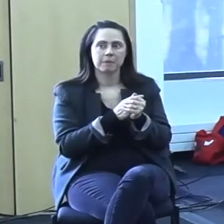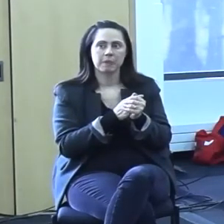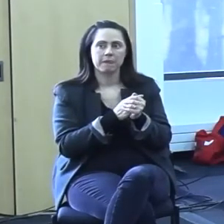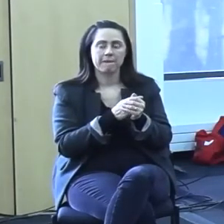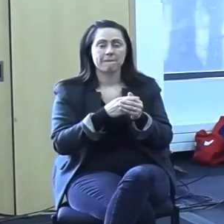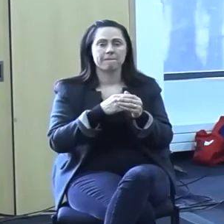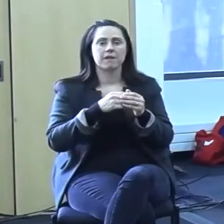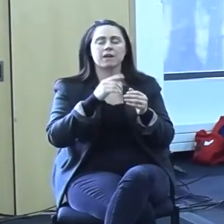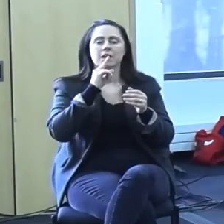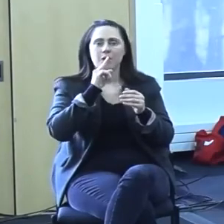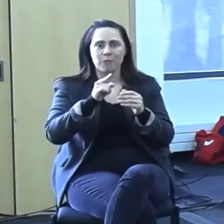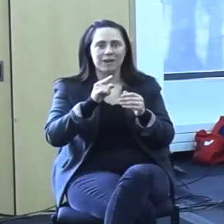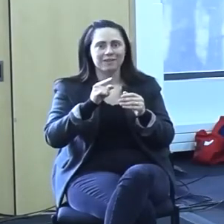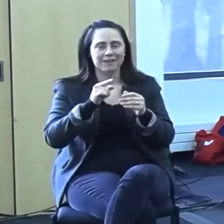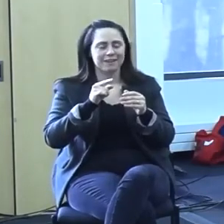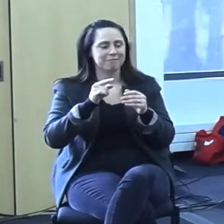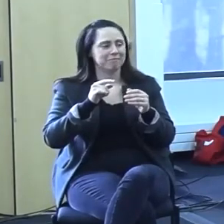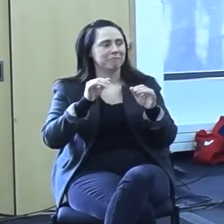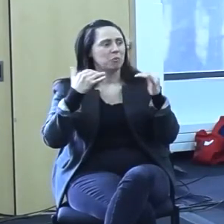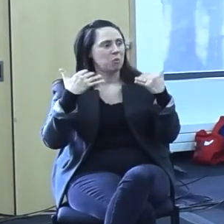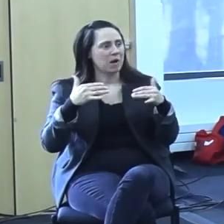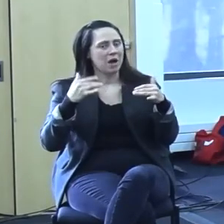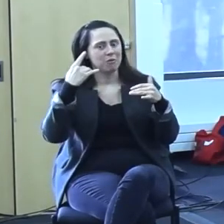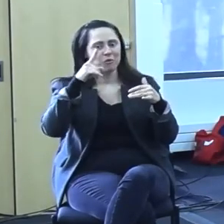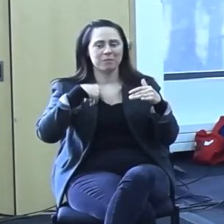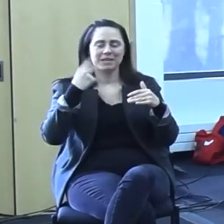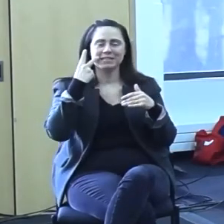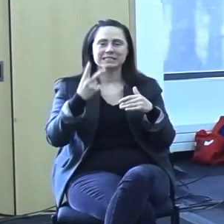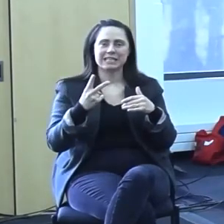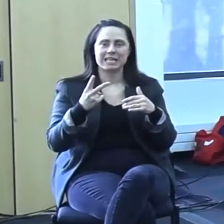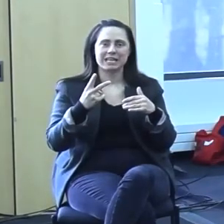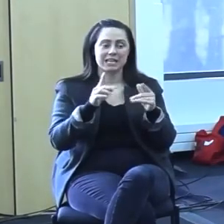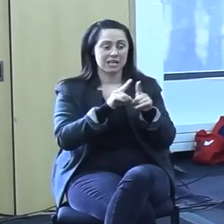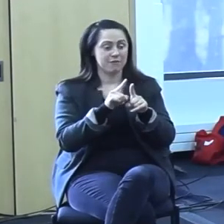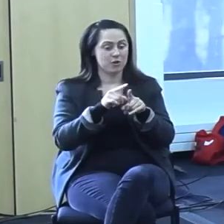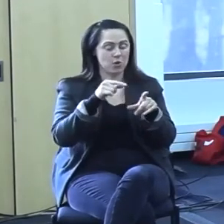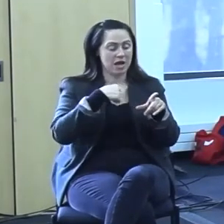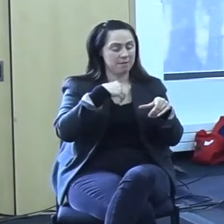like eye-opening for me to see, even though I'm in this